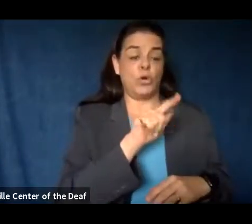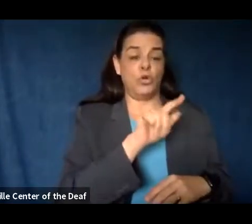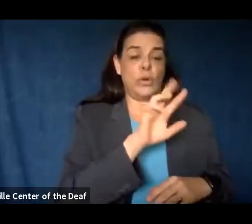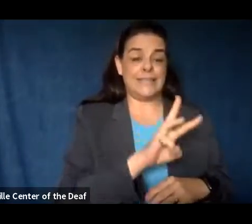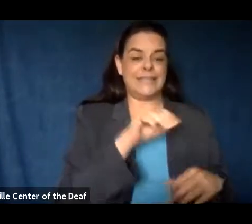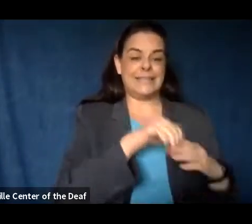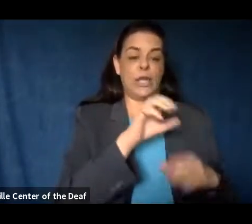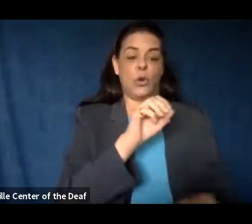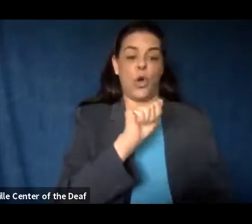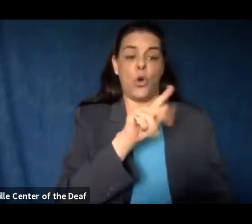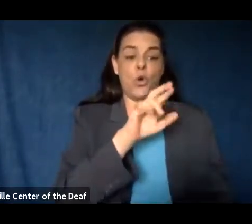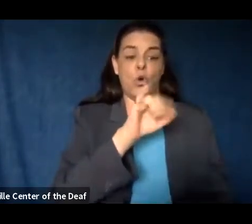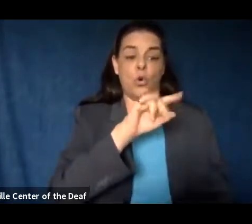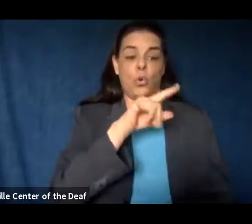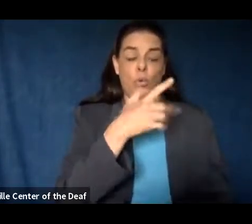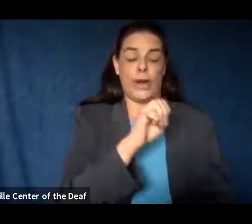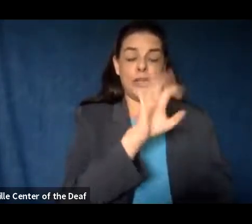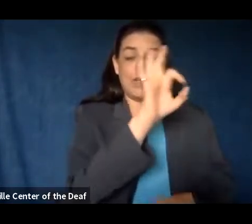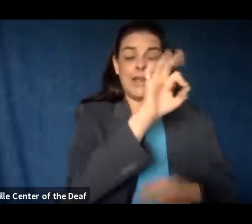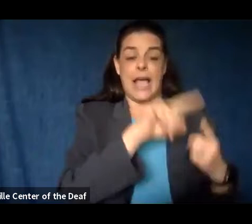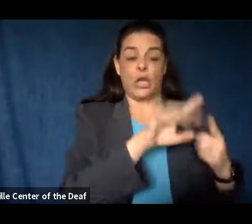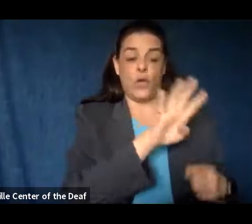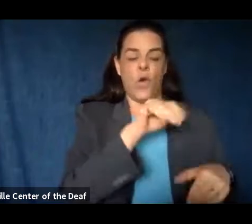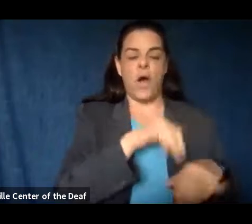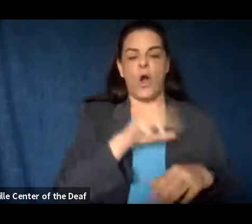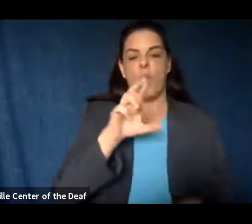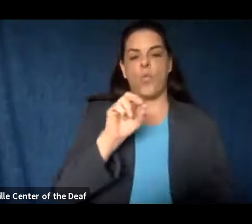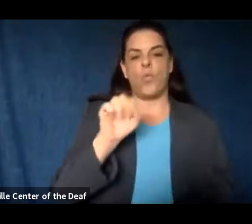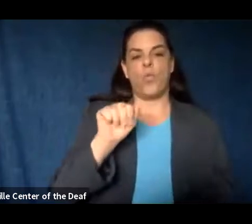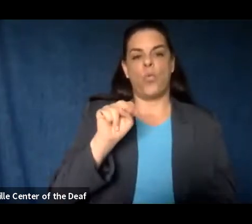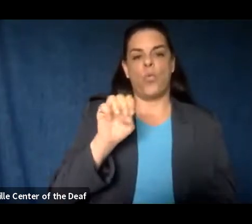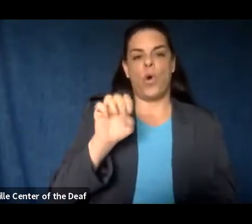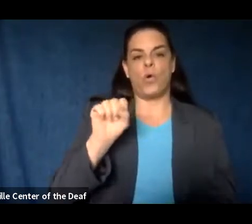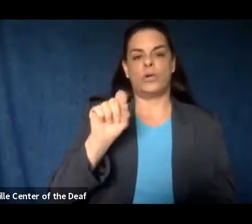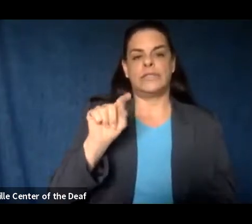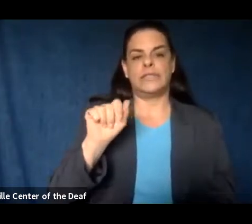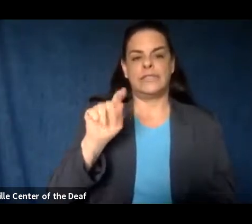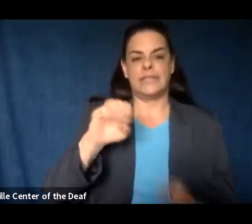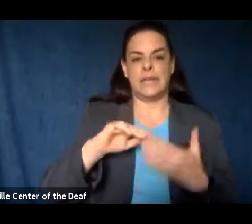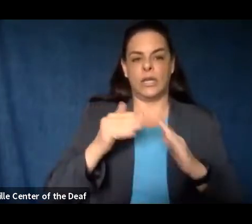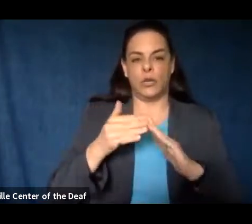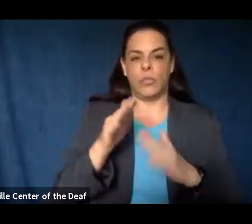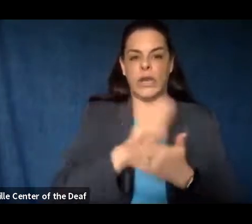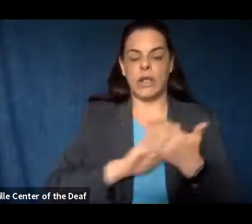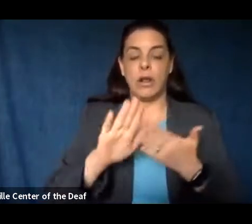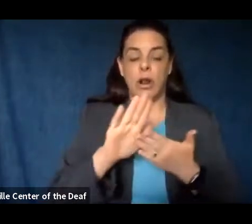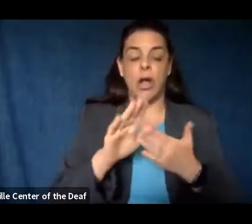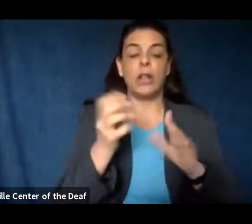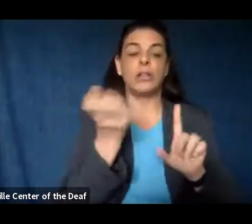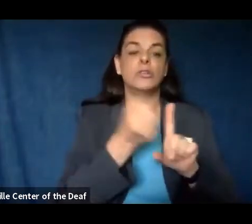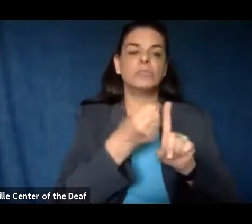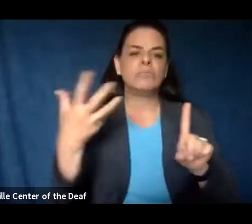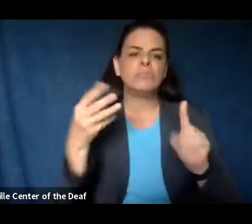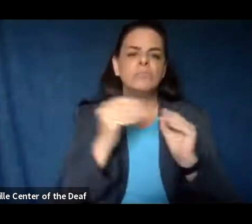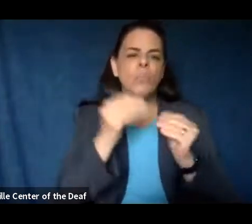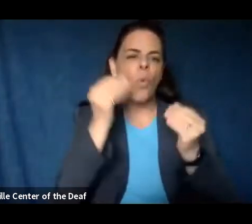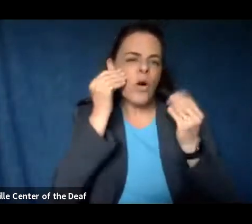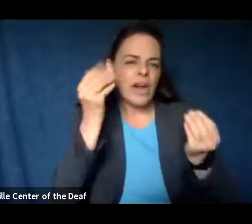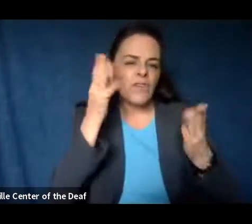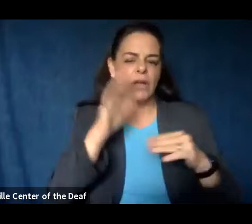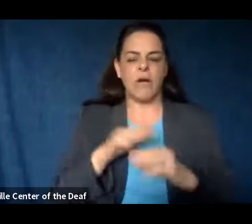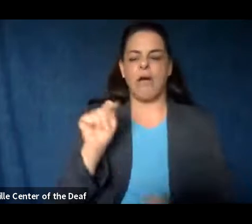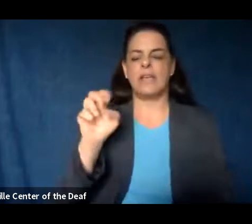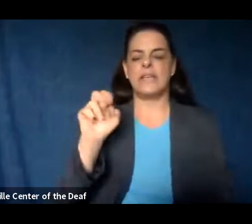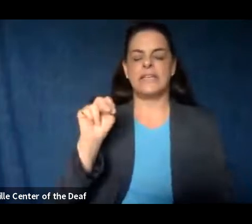Oak Ridge from 9 a.m. to 4 p.m. And again, all of the details and information for that are on Tennessee Department of Health's